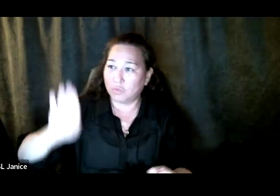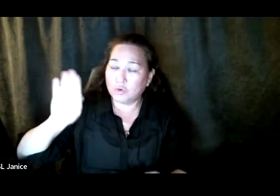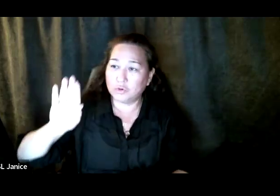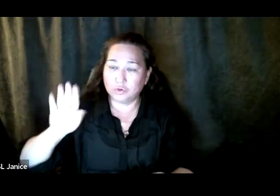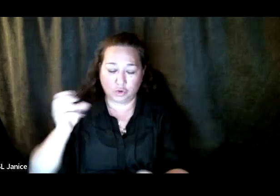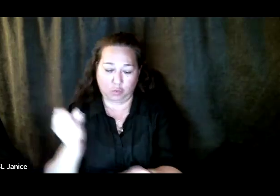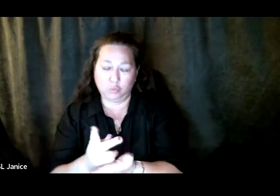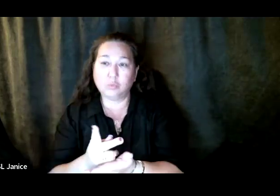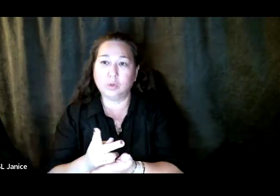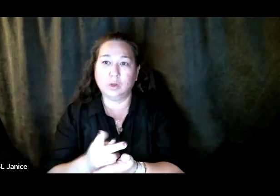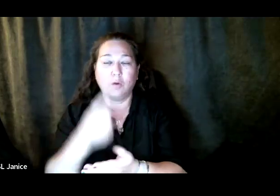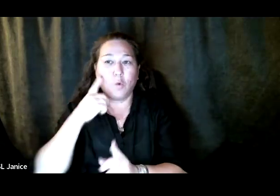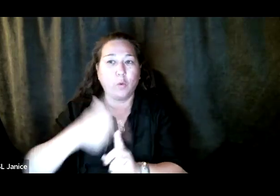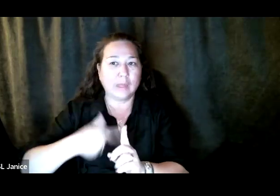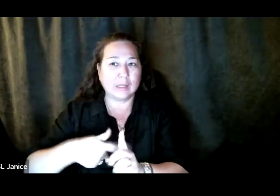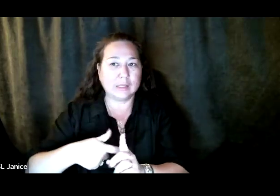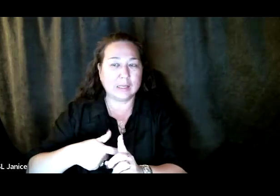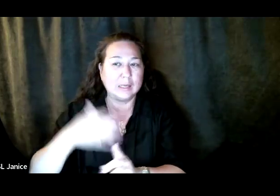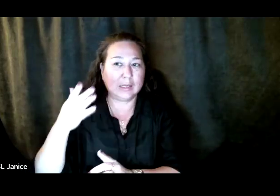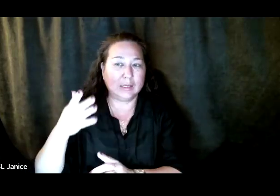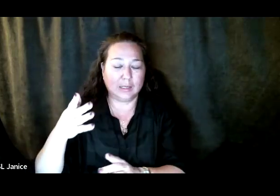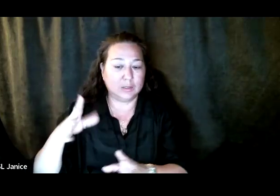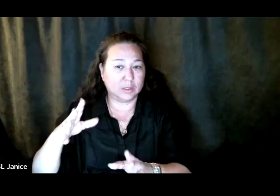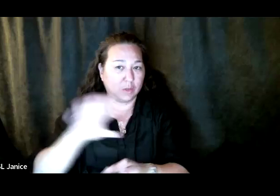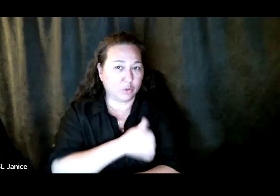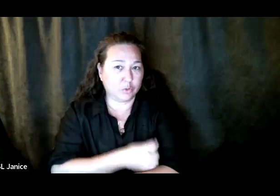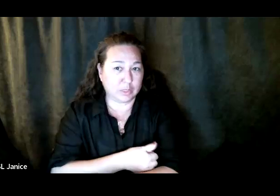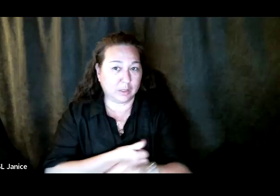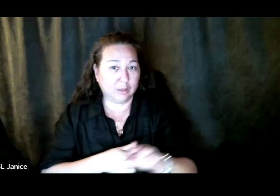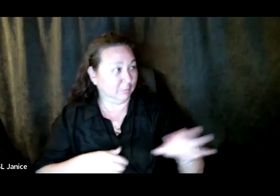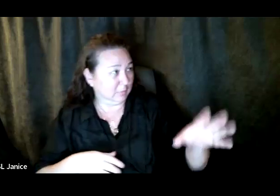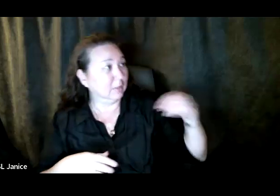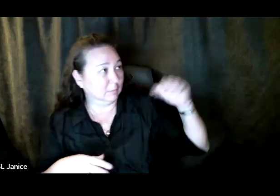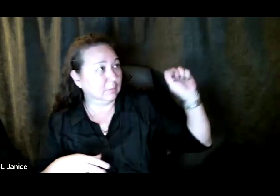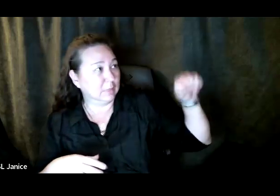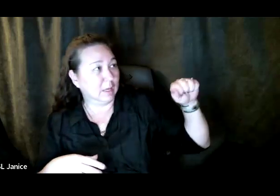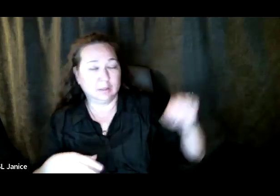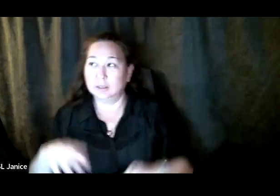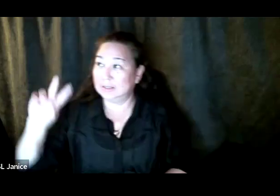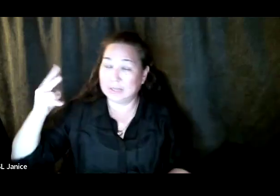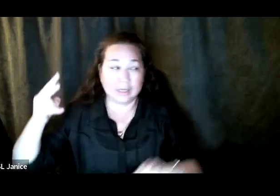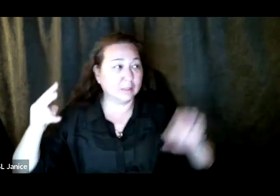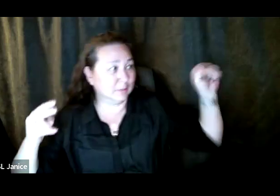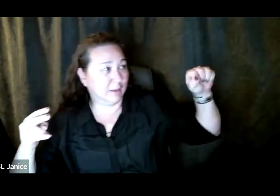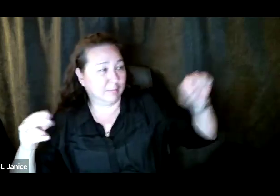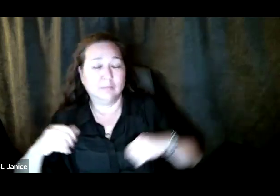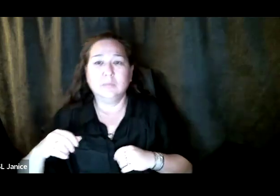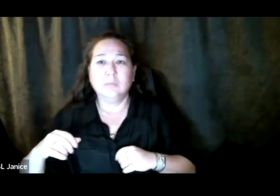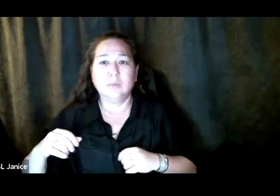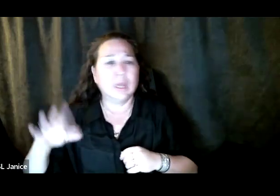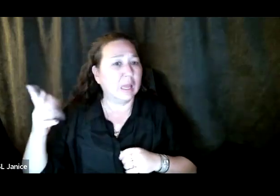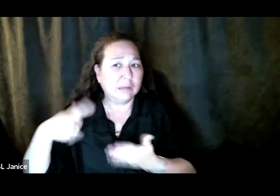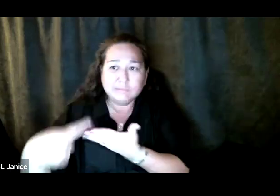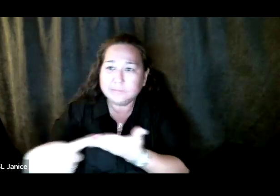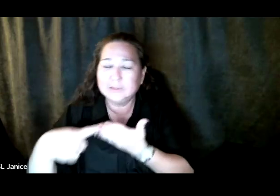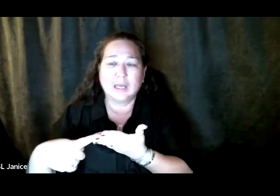lease authorization as presented. Is there a motion? So moved. Thank you. Is there a second? Second. Thank you. Is there any discussion or